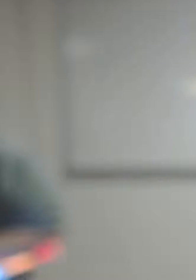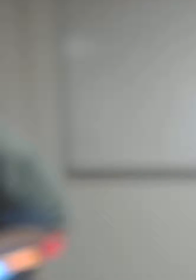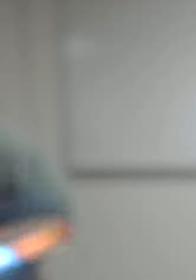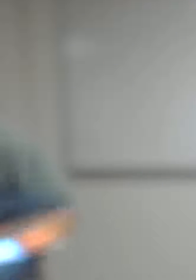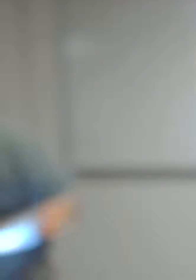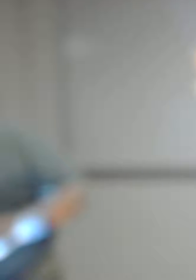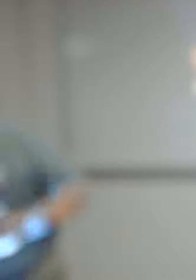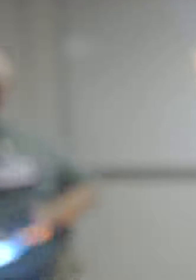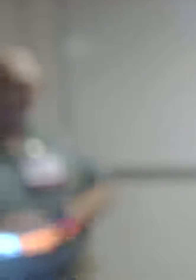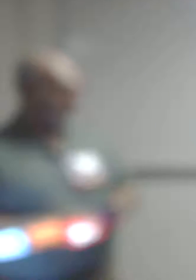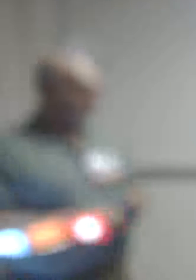it right now.